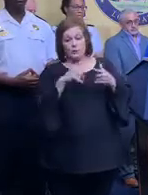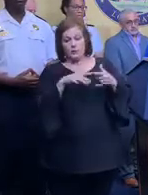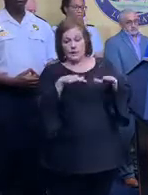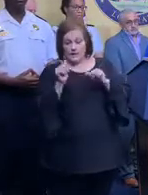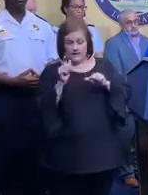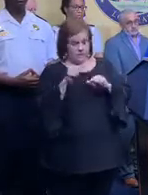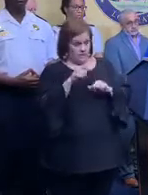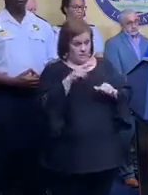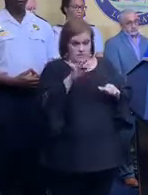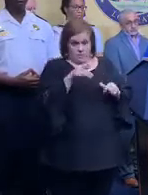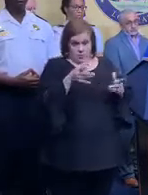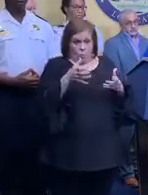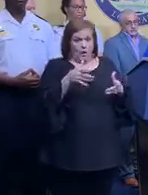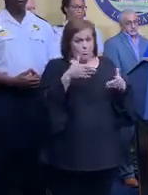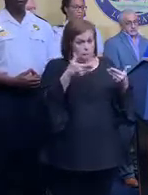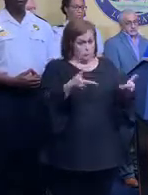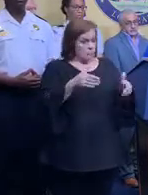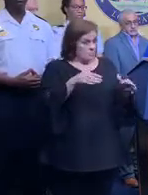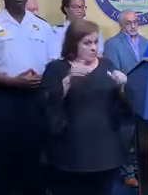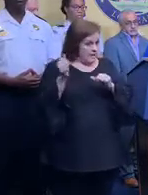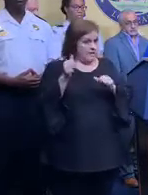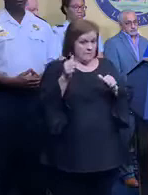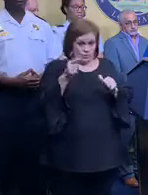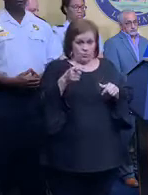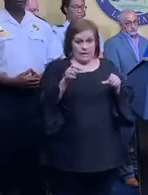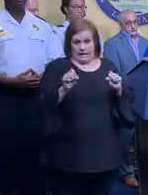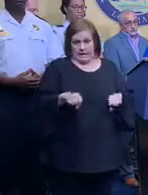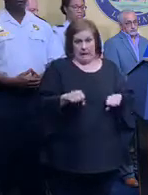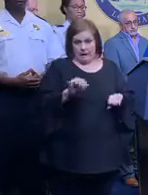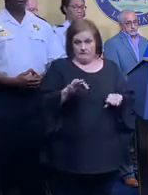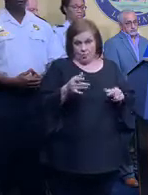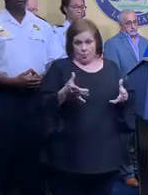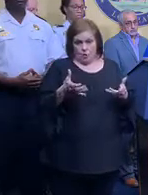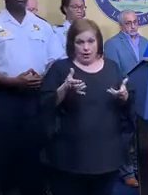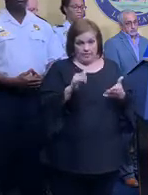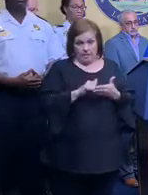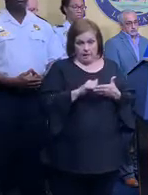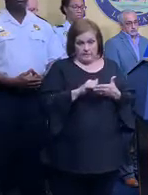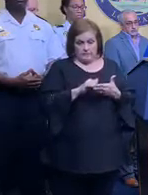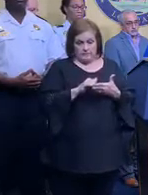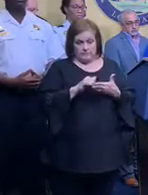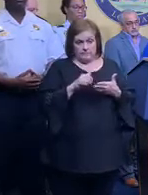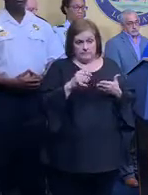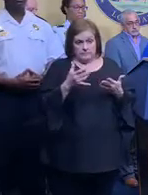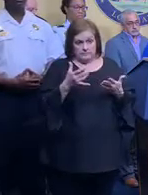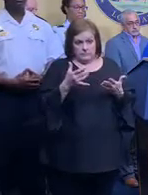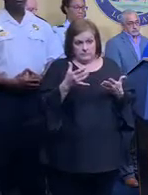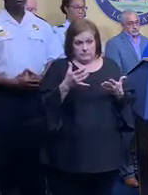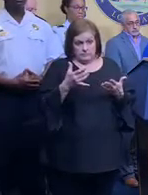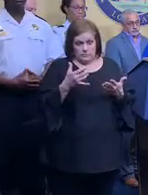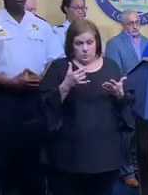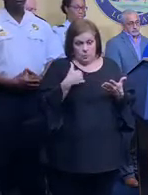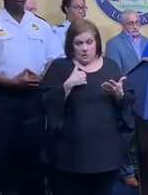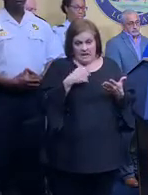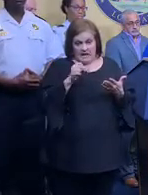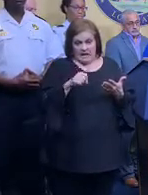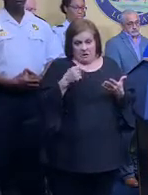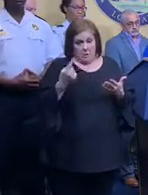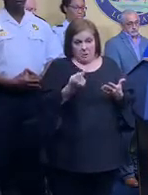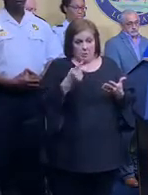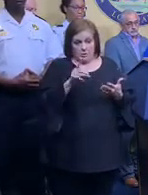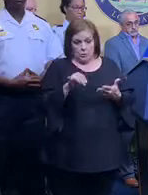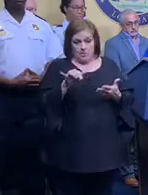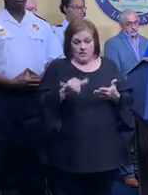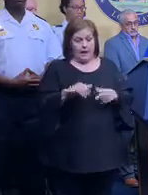make up their own mind based on the existing conditions now. That's something that we can always do. So I